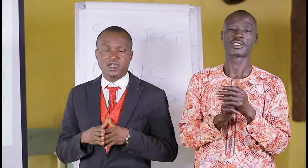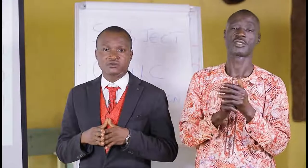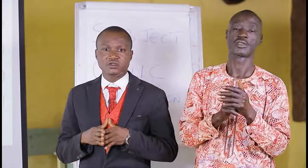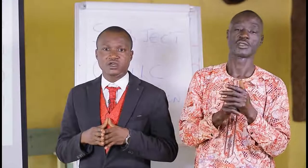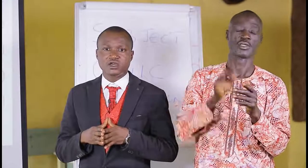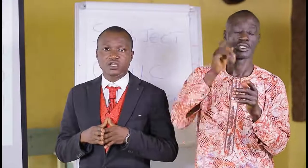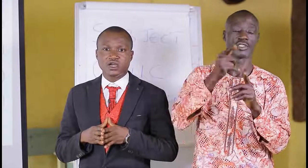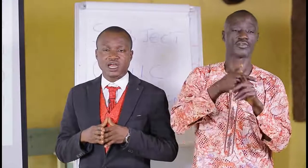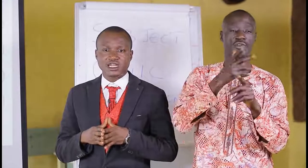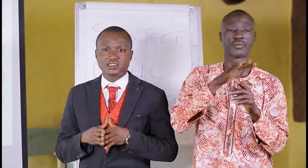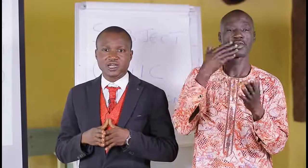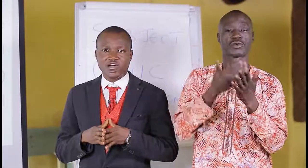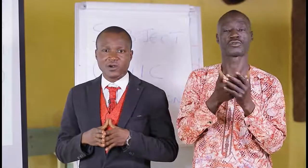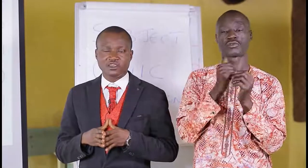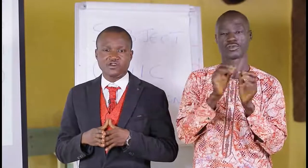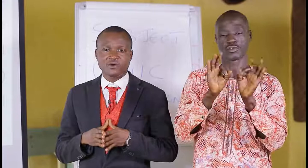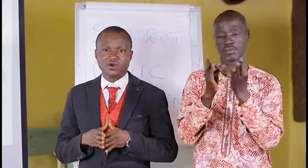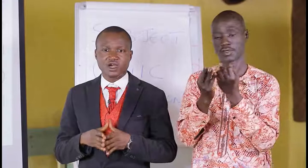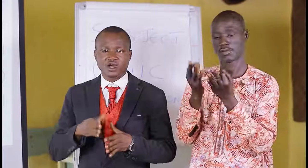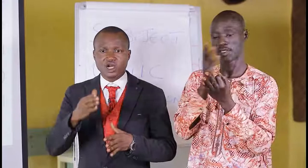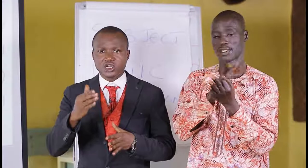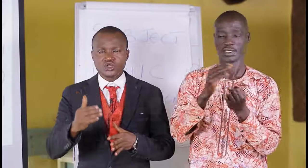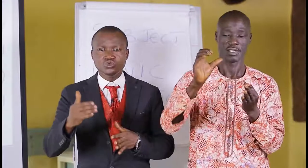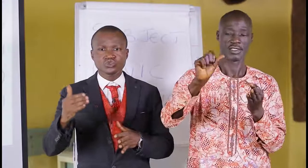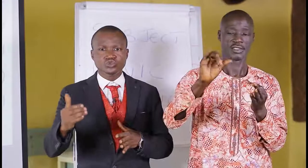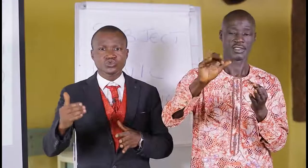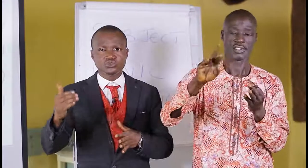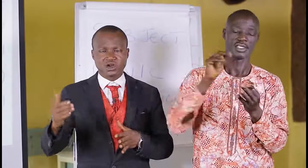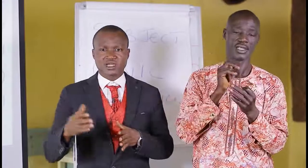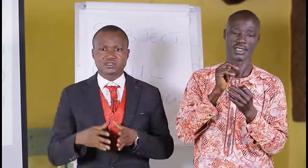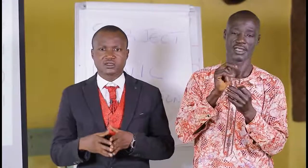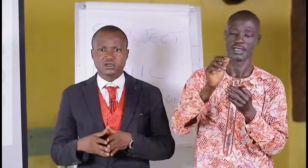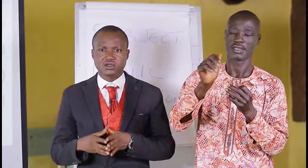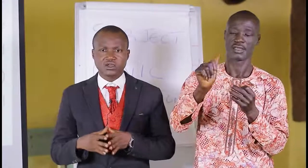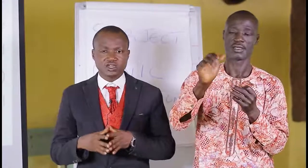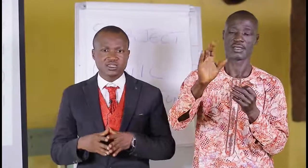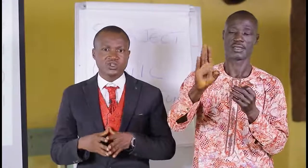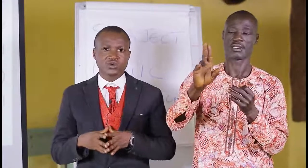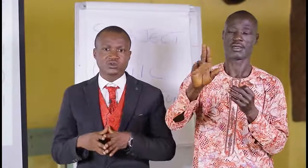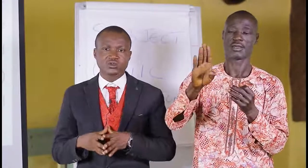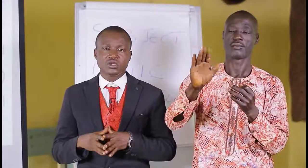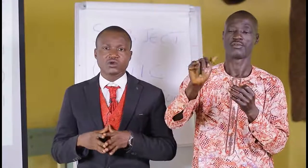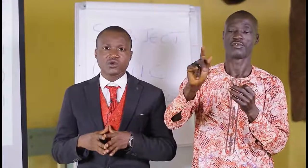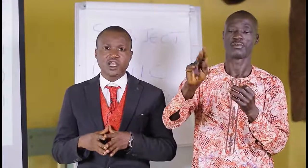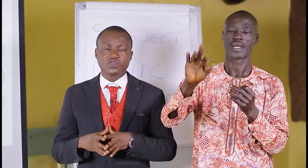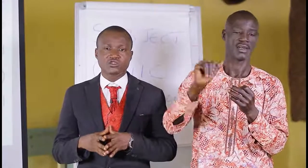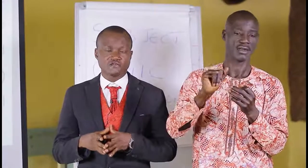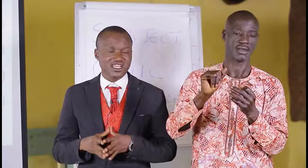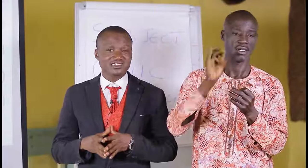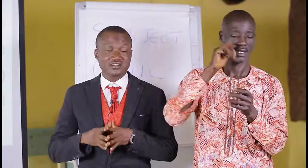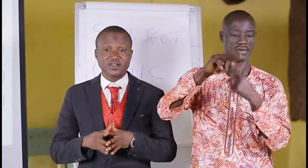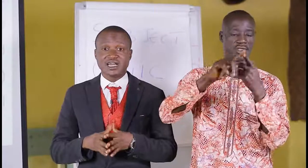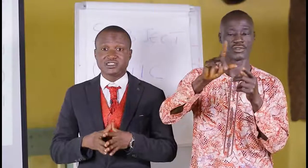humble background, Alhaji Sir Abubakar Tafawa Balewa grew through the ranks. Don't forget, he went to London, where he